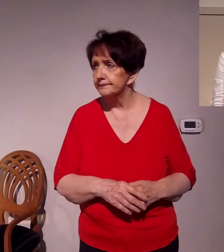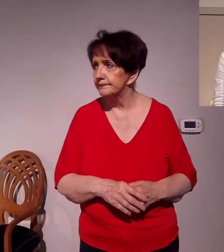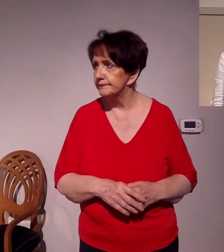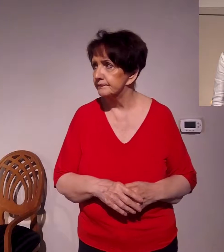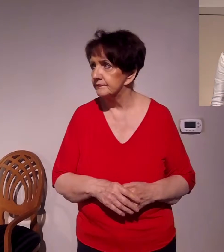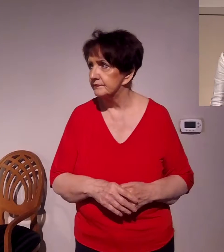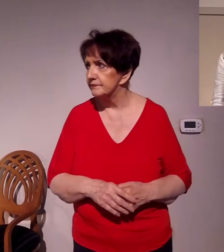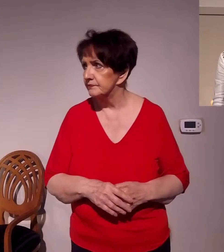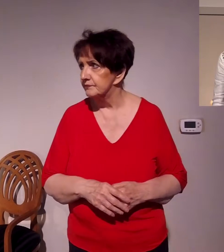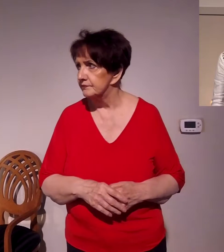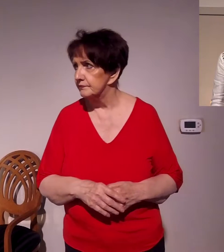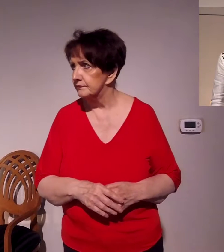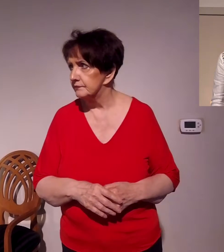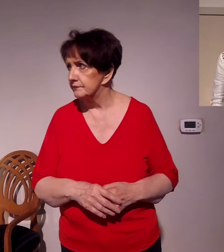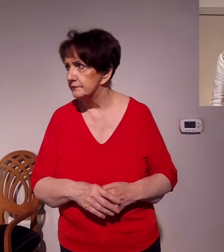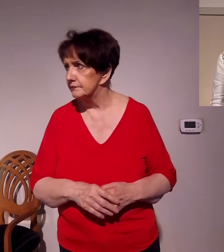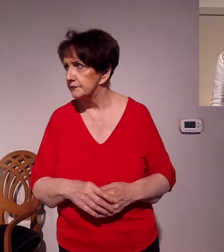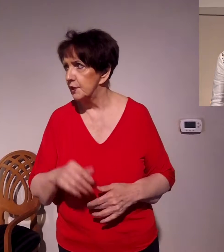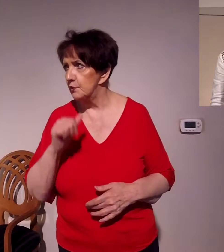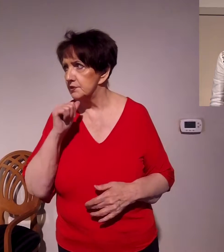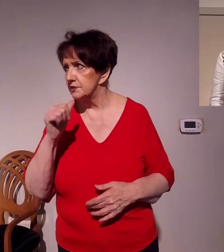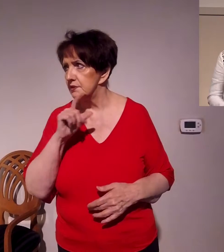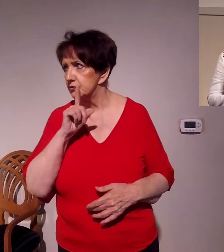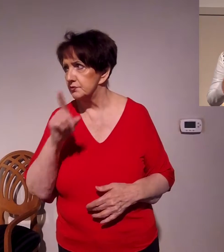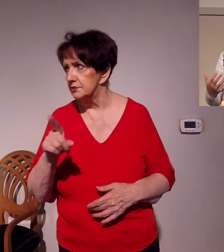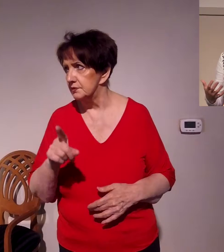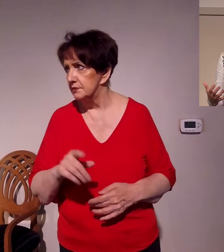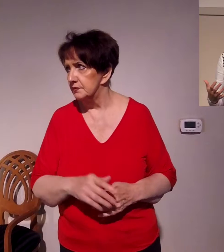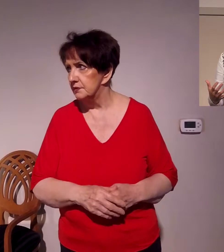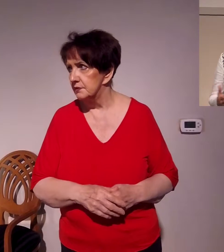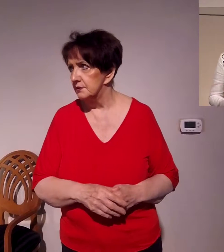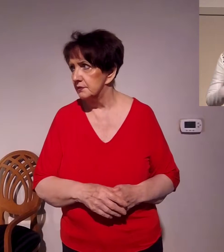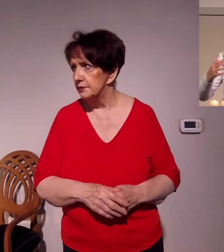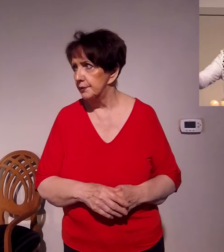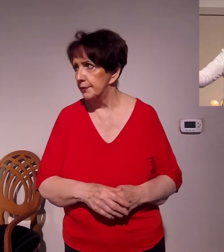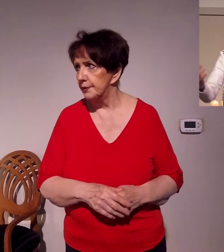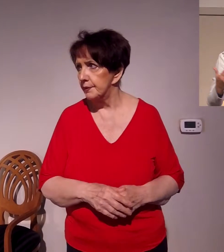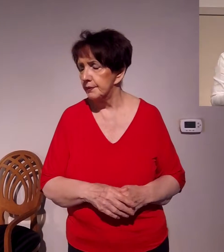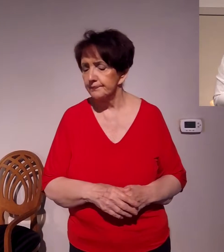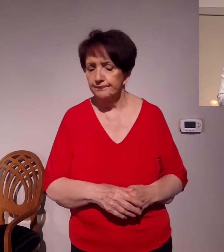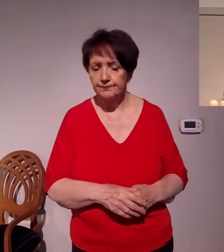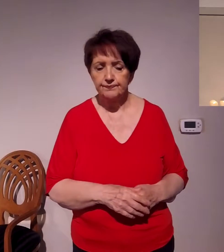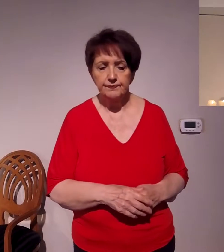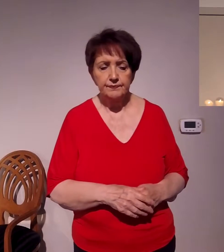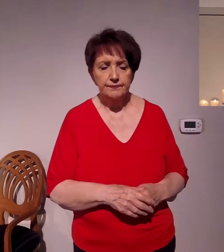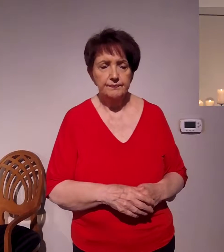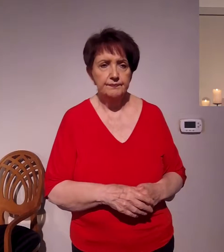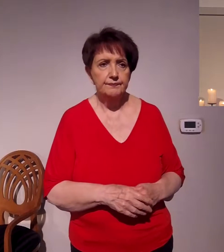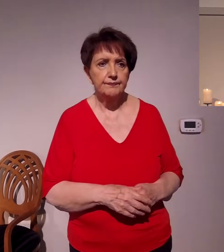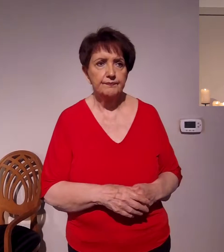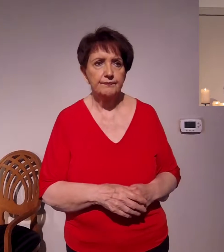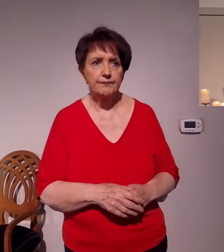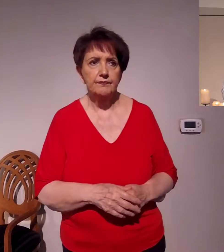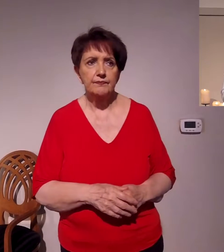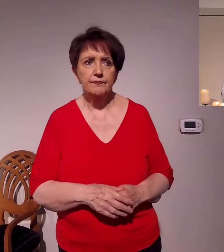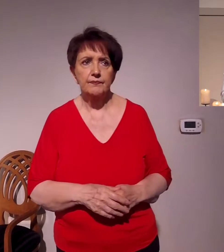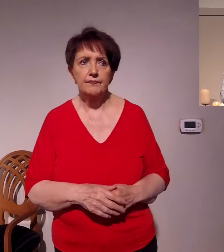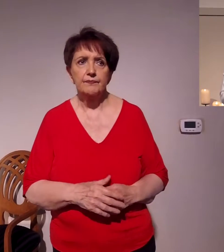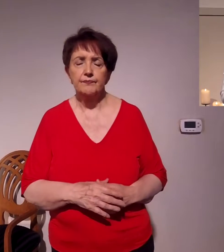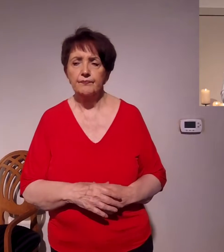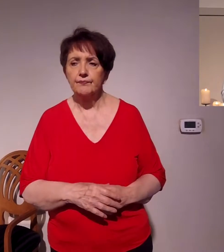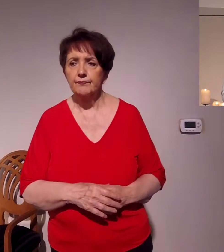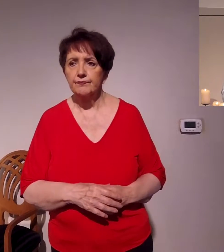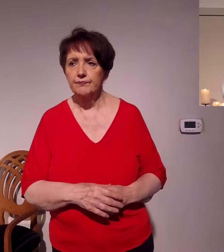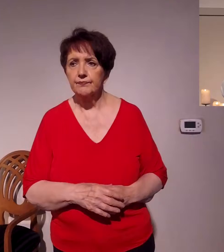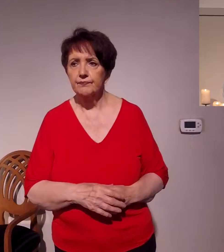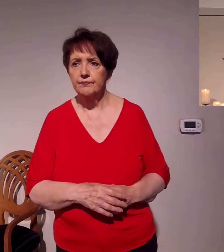Okay, that wasn't even the truth. So our lamps have gone out, and they're asking for oil. So that's